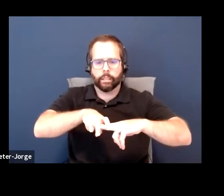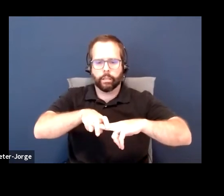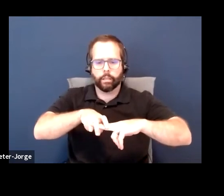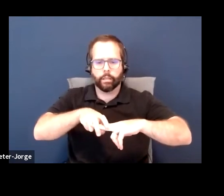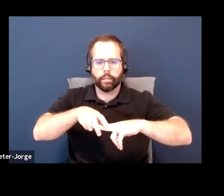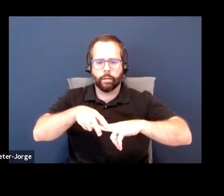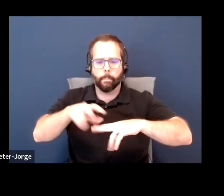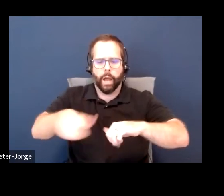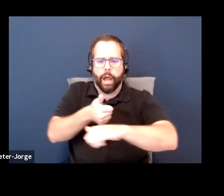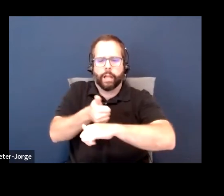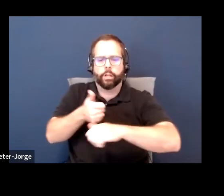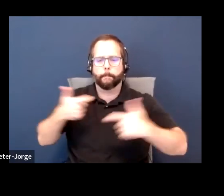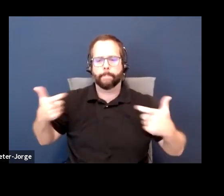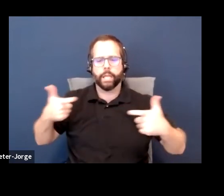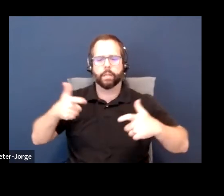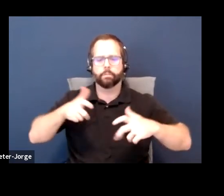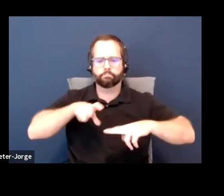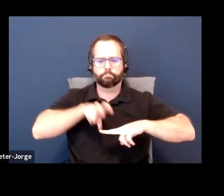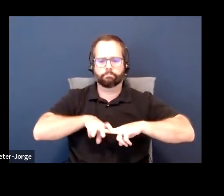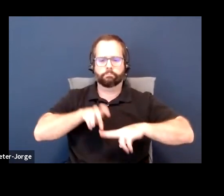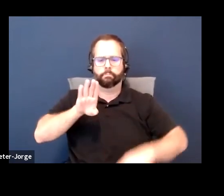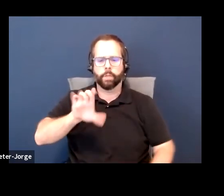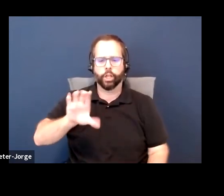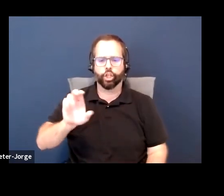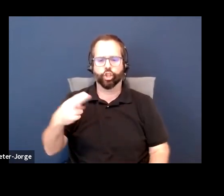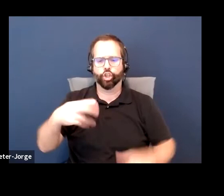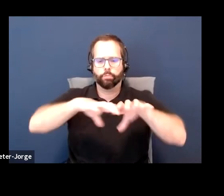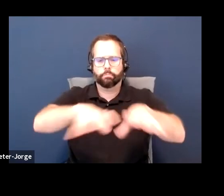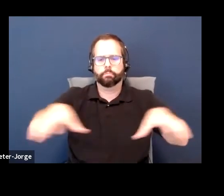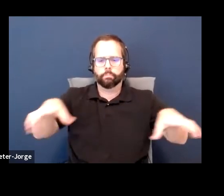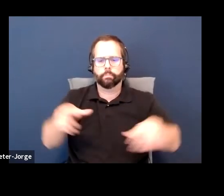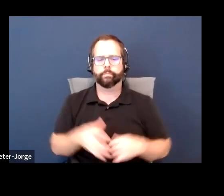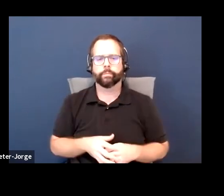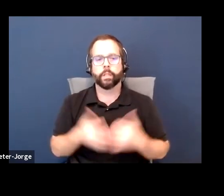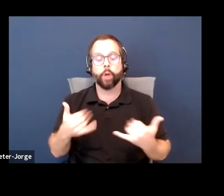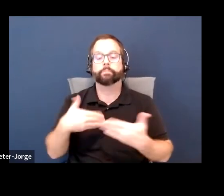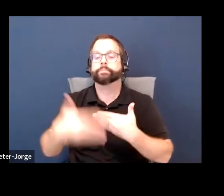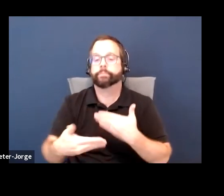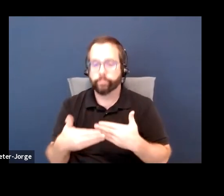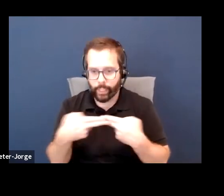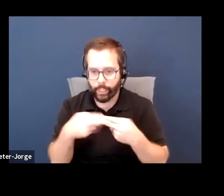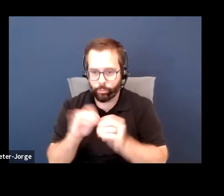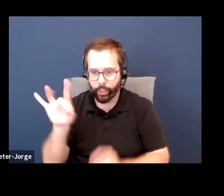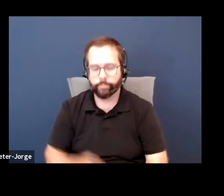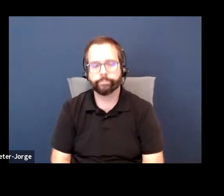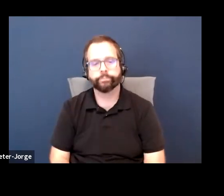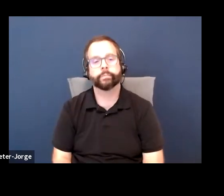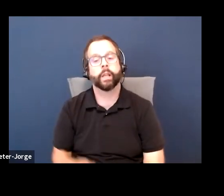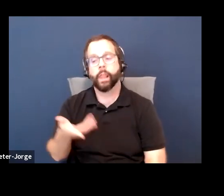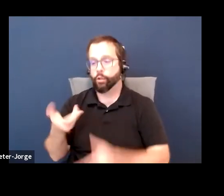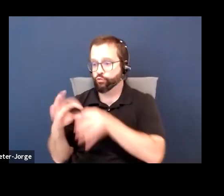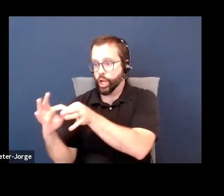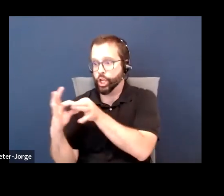Now I'm moving on to slide 8. So when you're building these relationships, you want to offer your